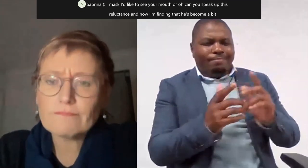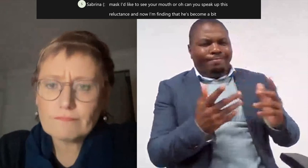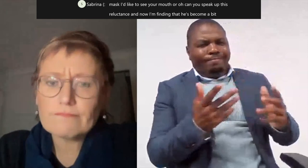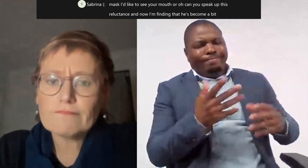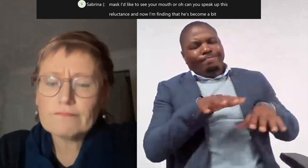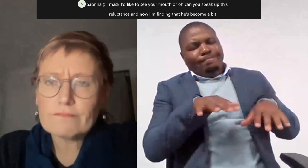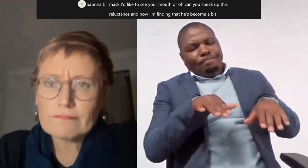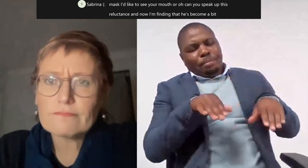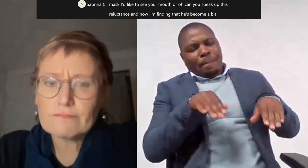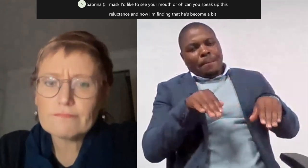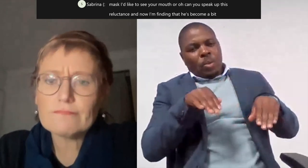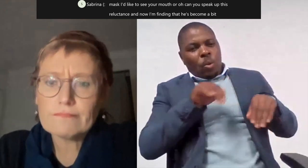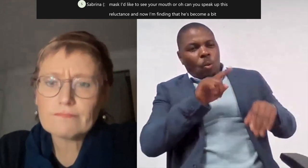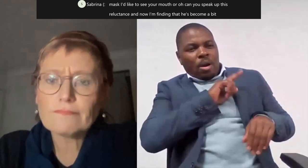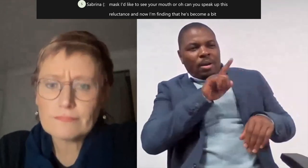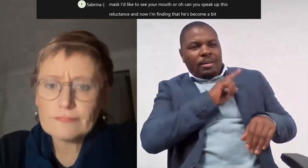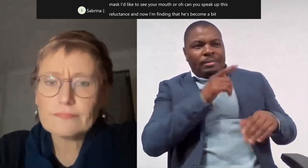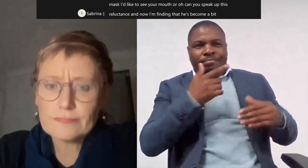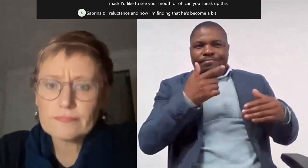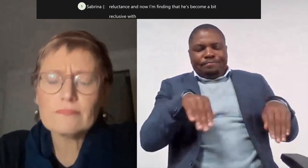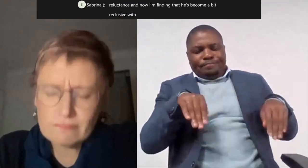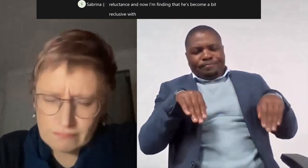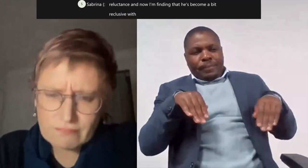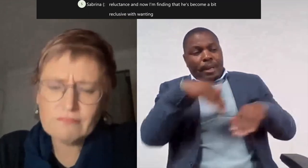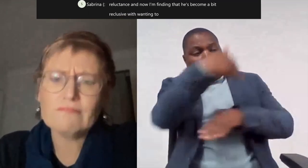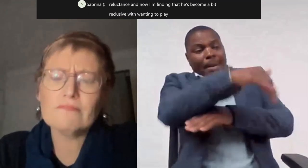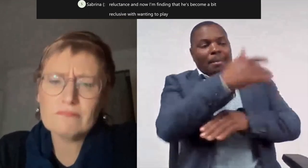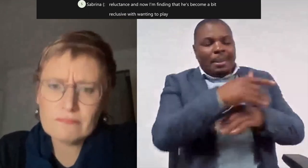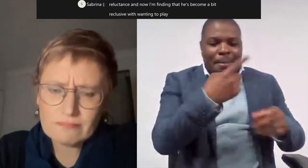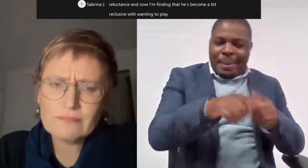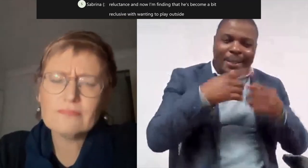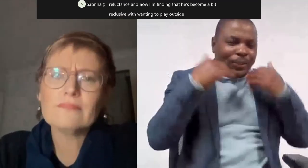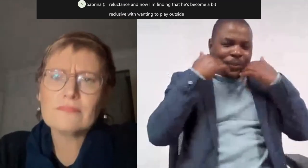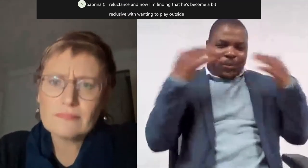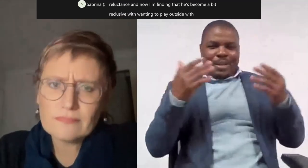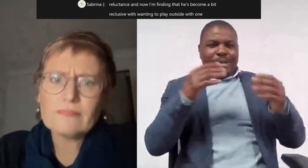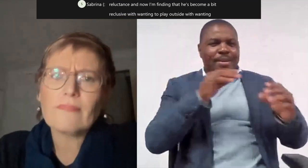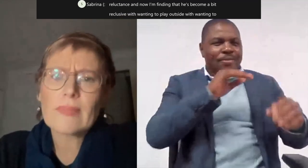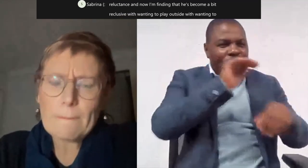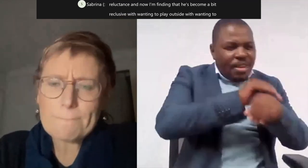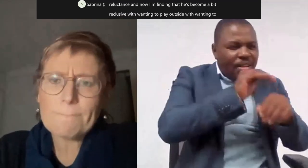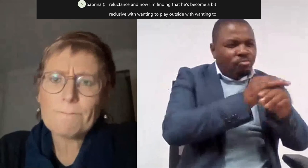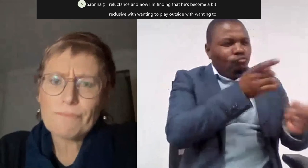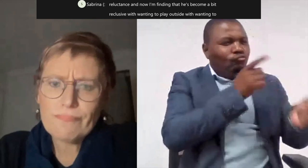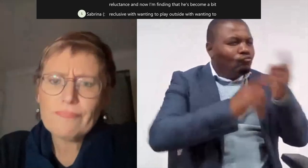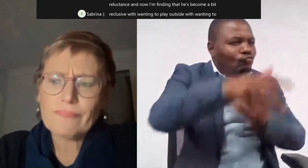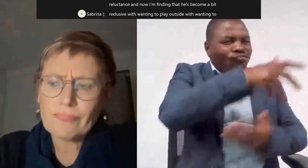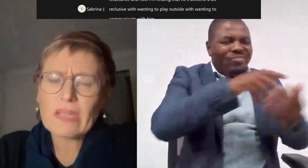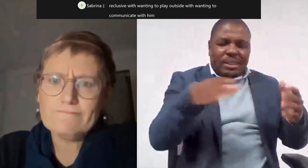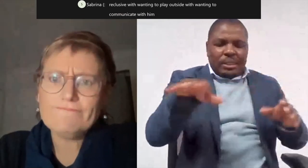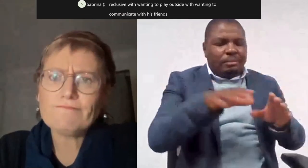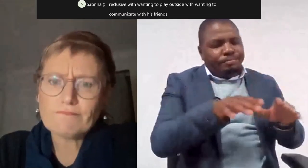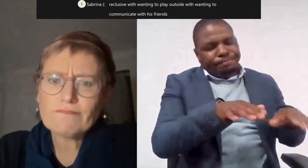with wanting to play outside, with wanting to communicate with his friends. And he'll say to me,